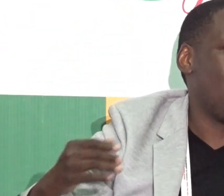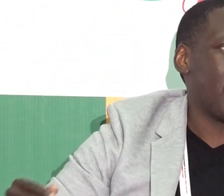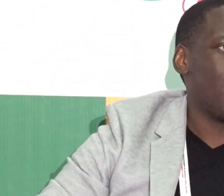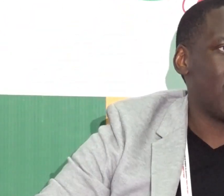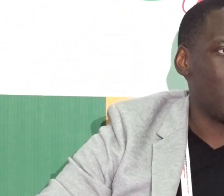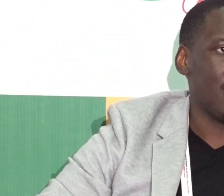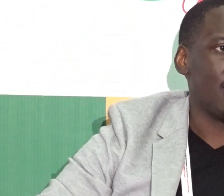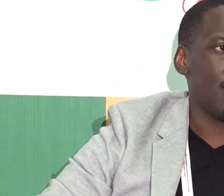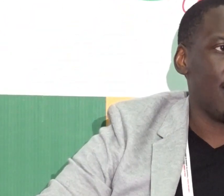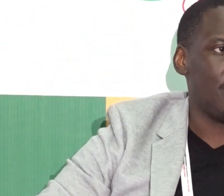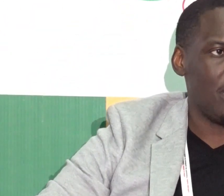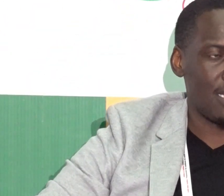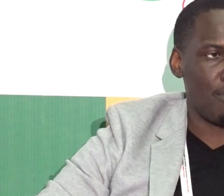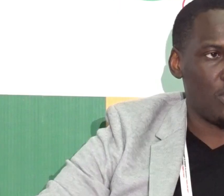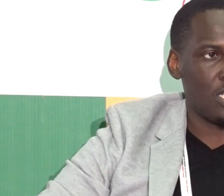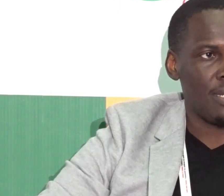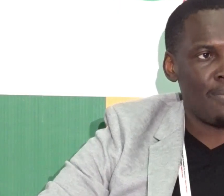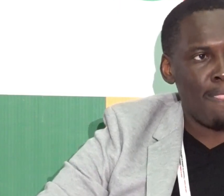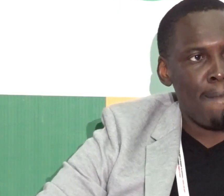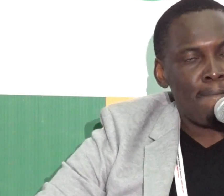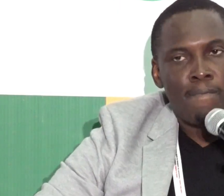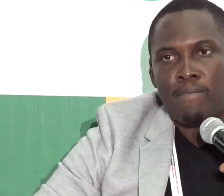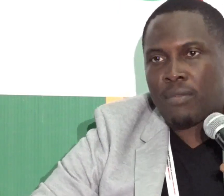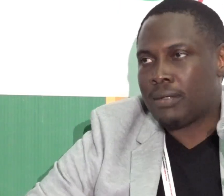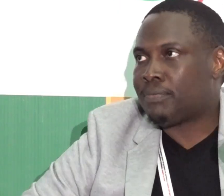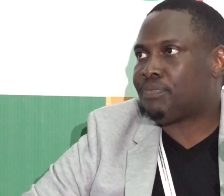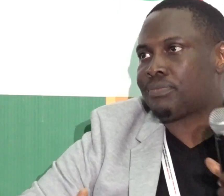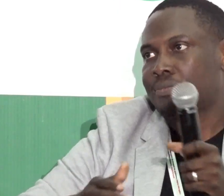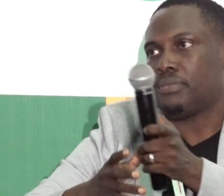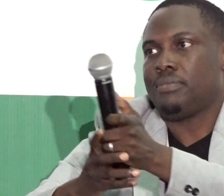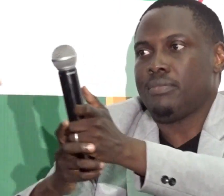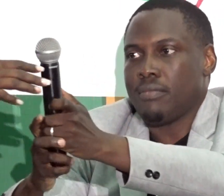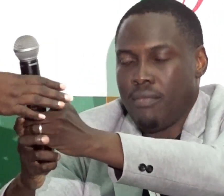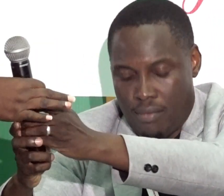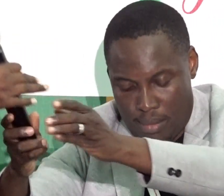that's how we are doing this approach.